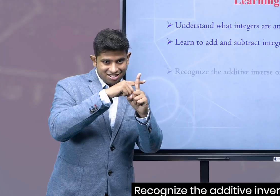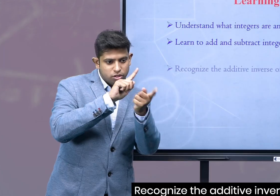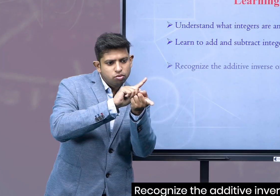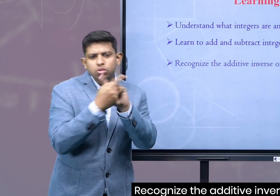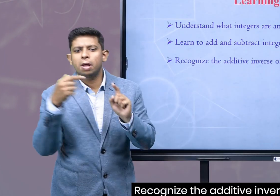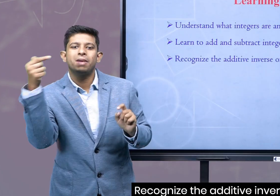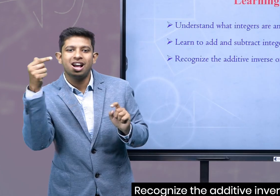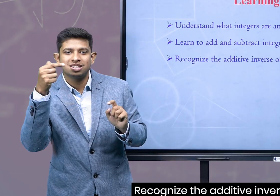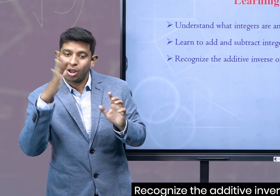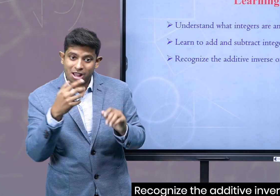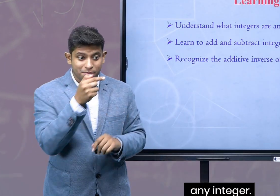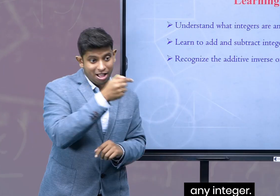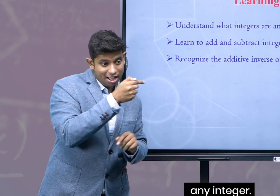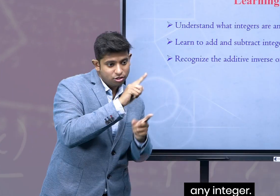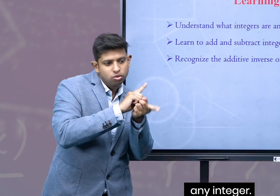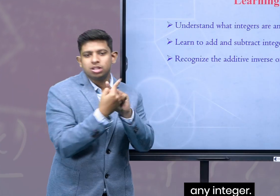Recognize the additive inverse of any integer.